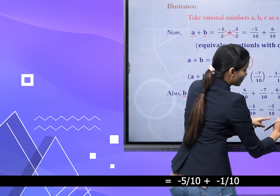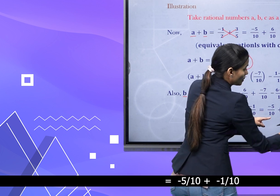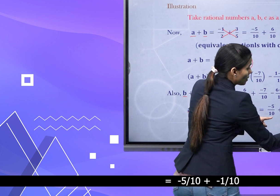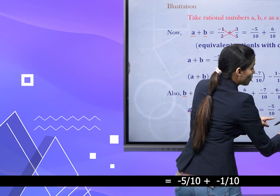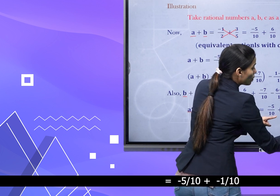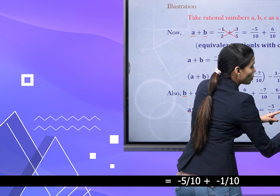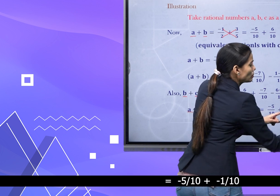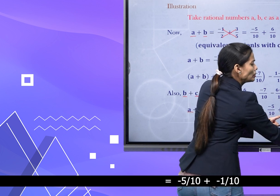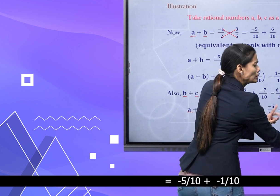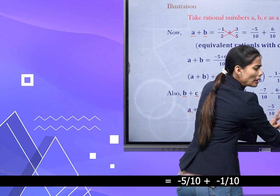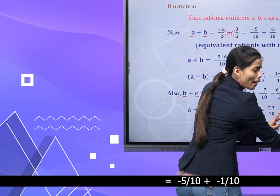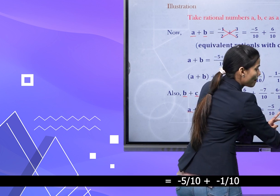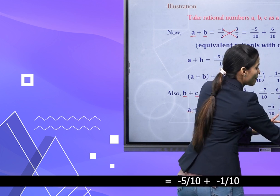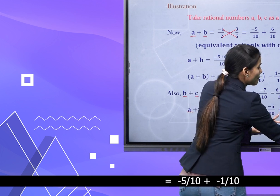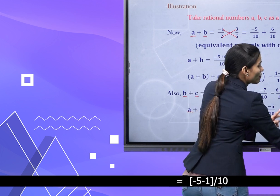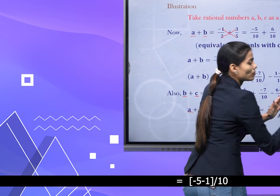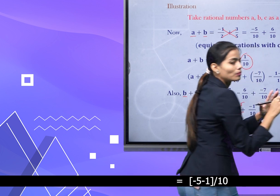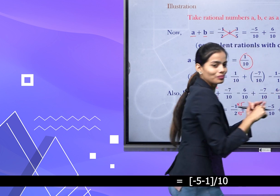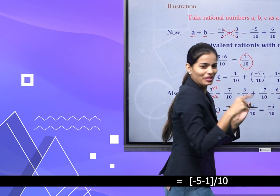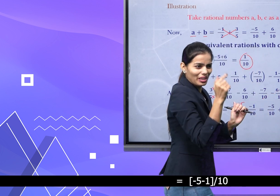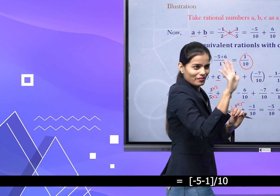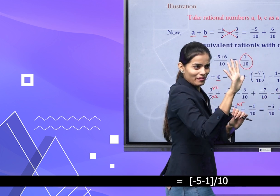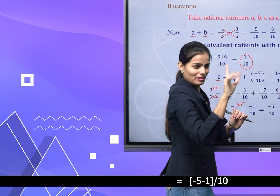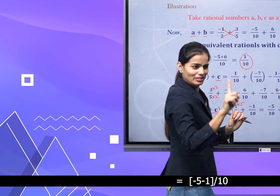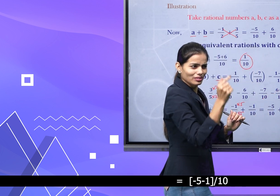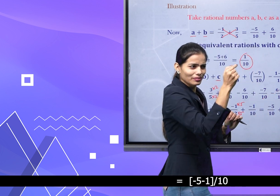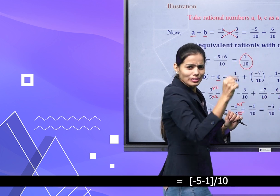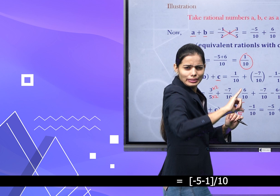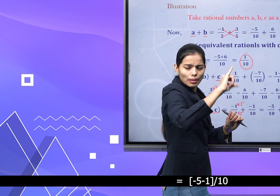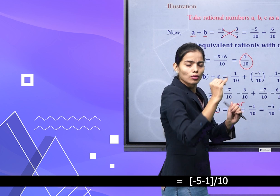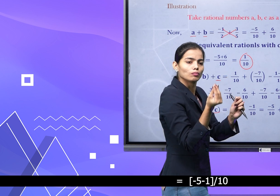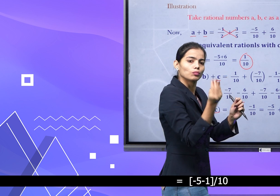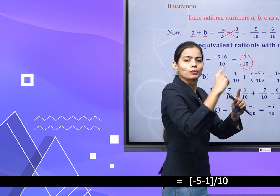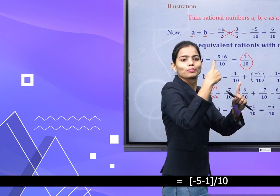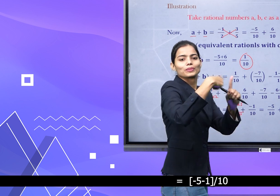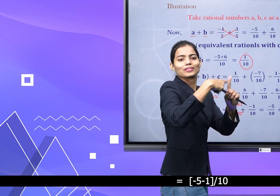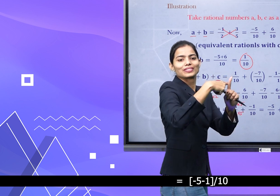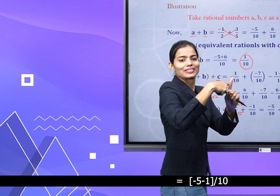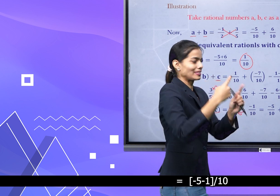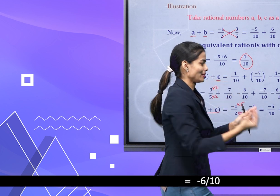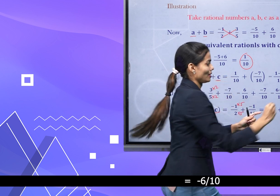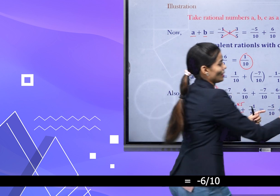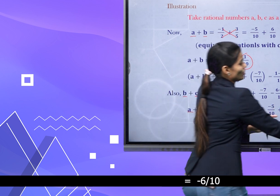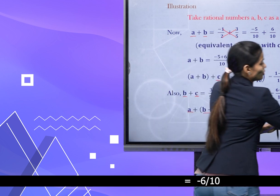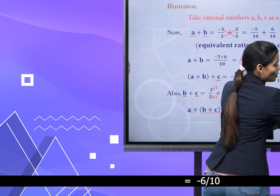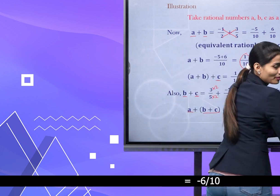Plus minus 1 by 10 is equal to minus 5 minus 1 by 10 is equal to minus 6